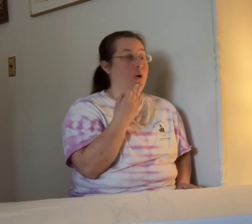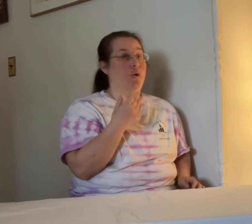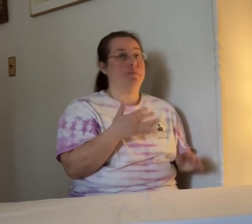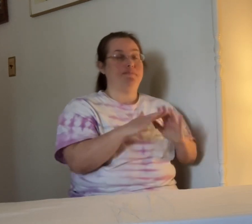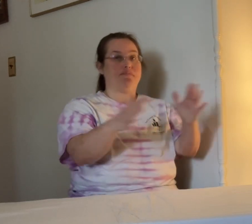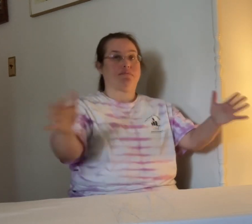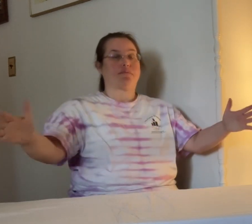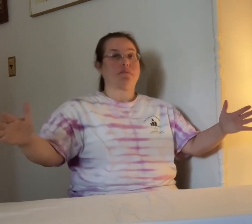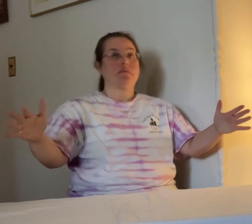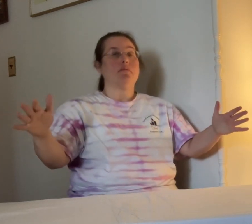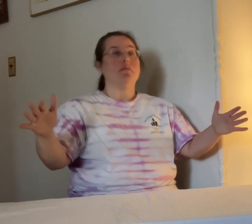So